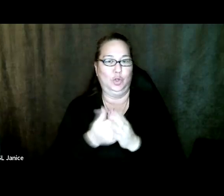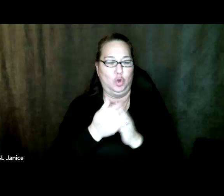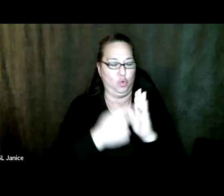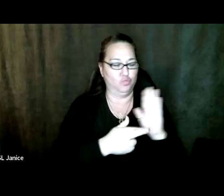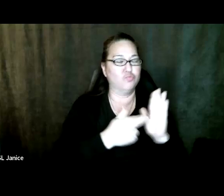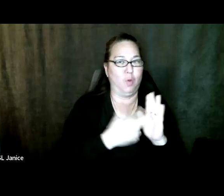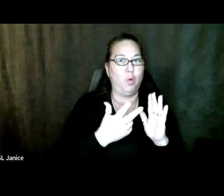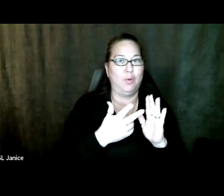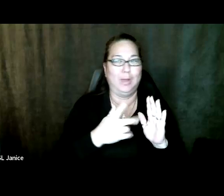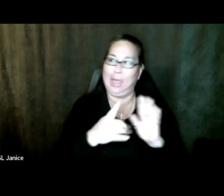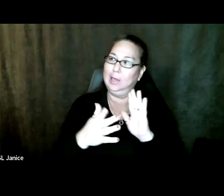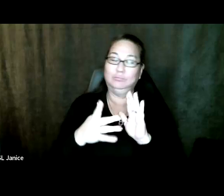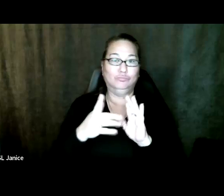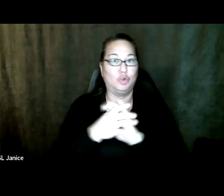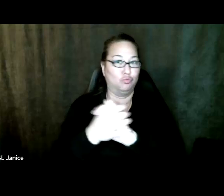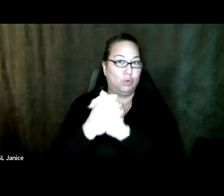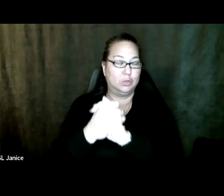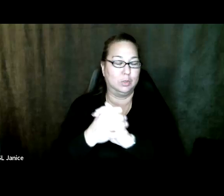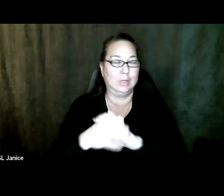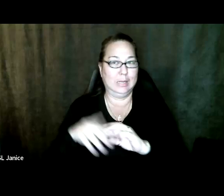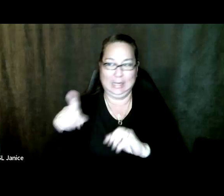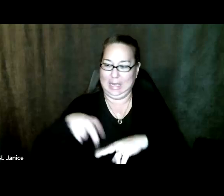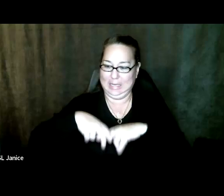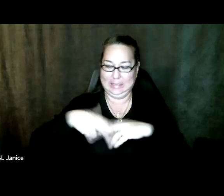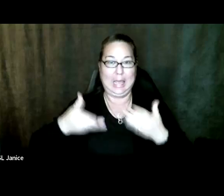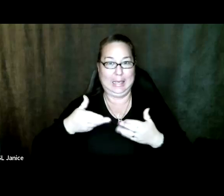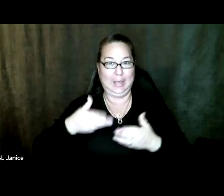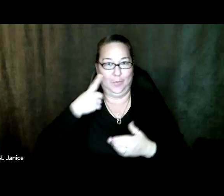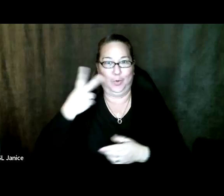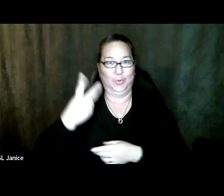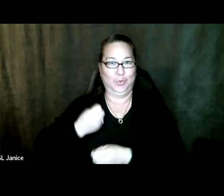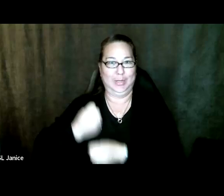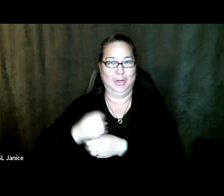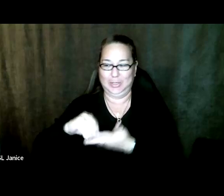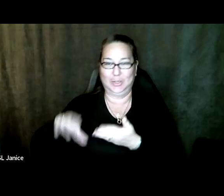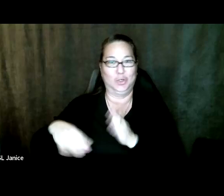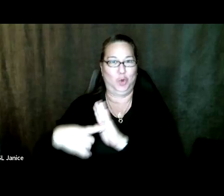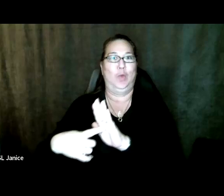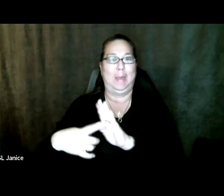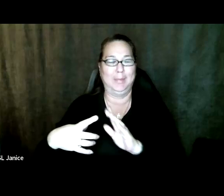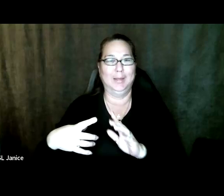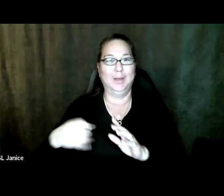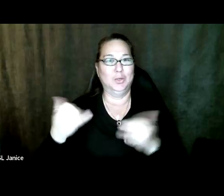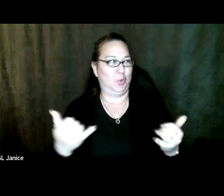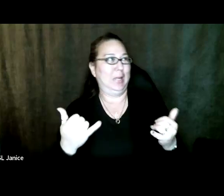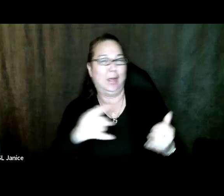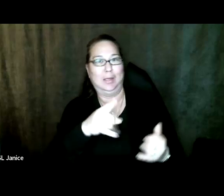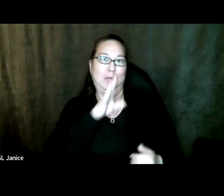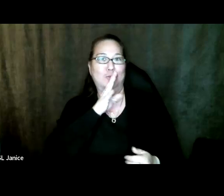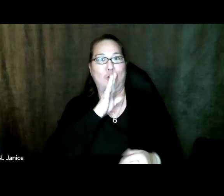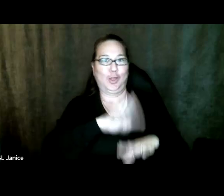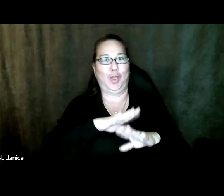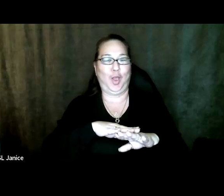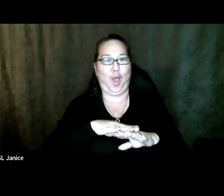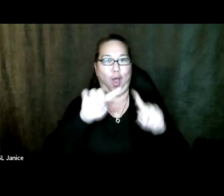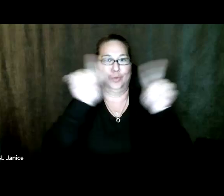just connect the dots for folks that he sat here for 2 years and now he'll be here talking to us on screen, I'm sure. I'm sure. So congratulations,